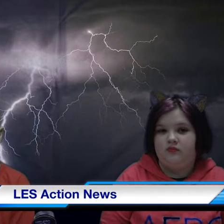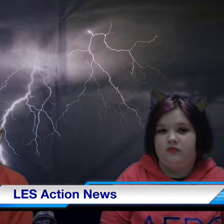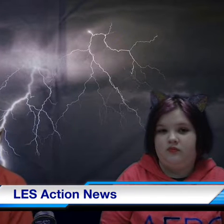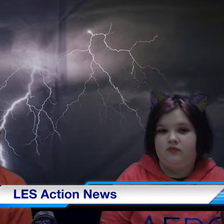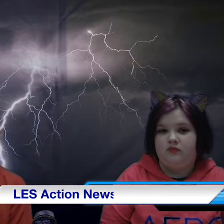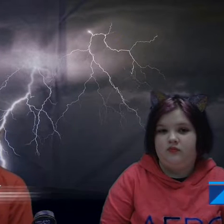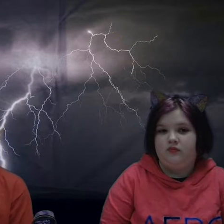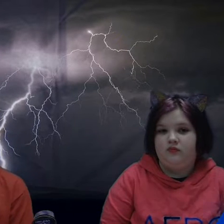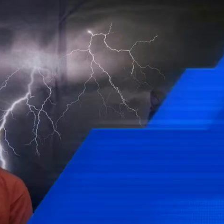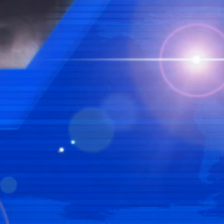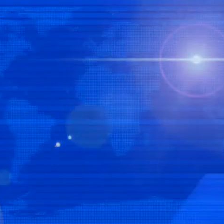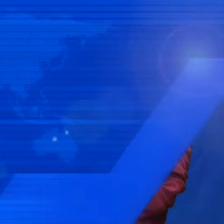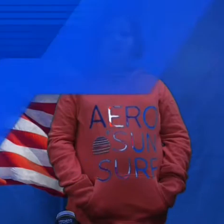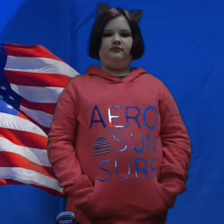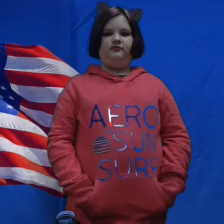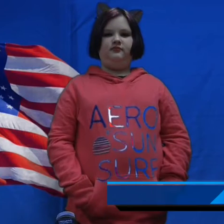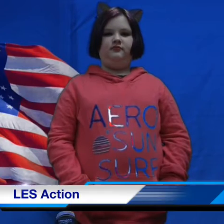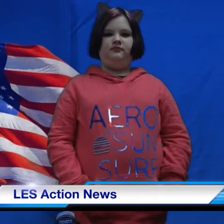happiness, and the pledge.